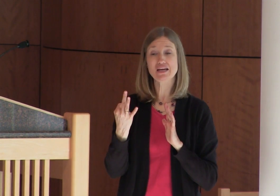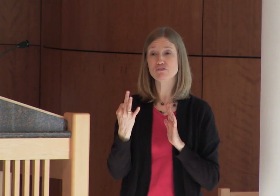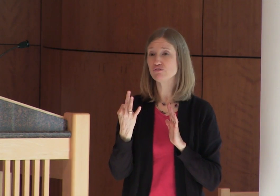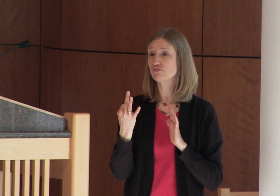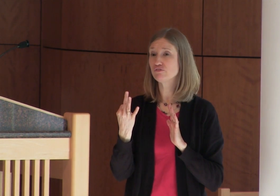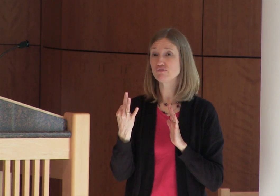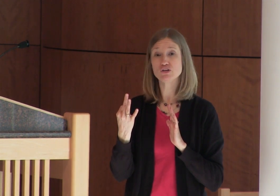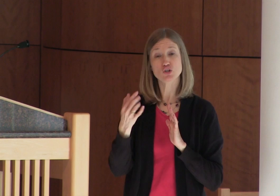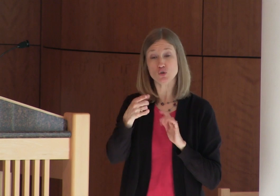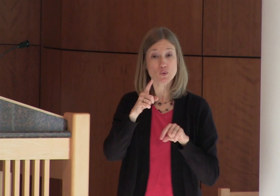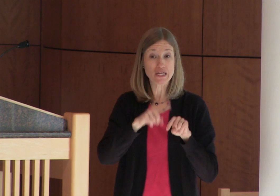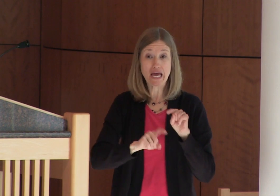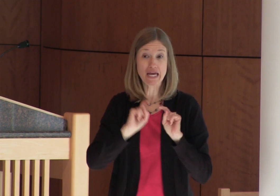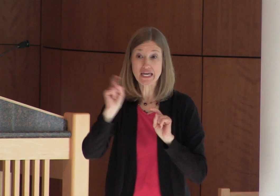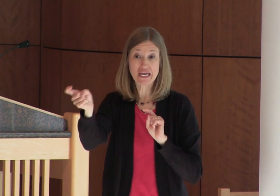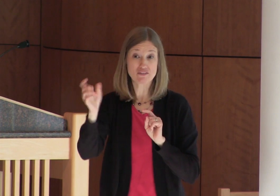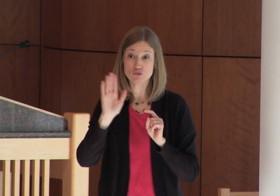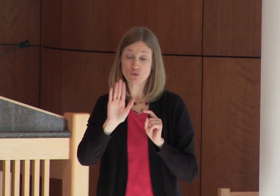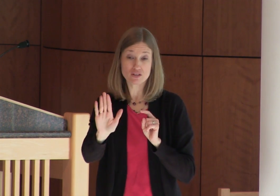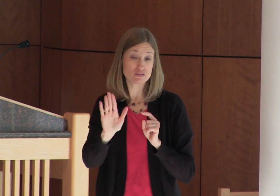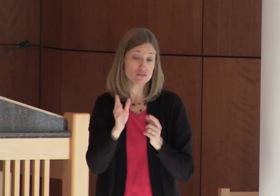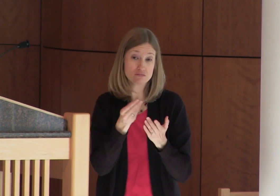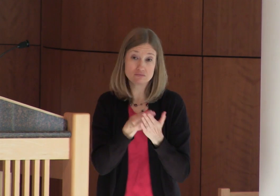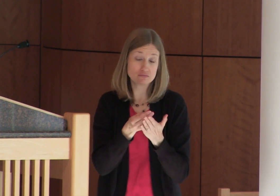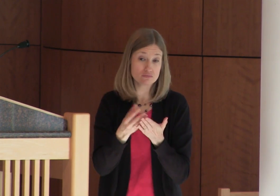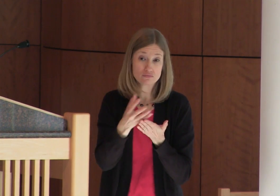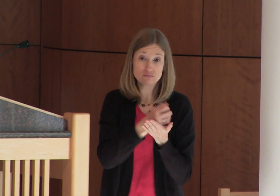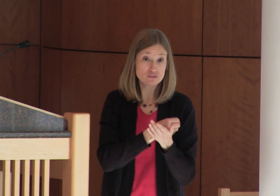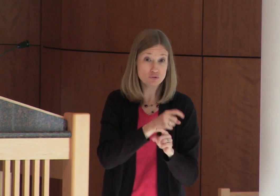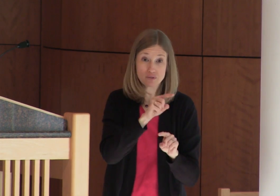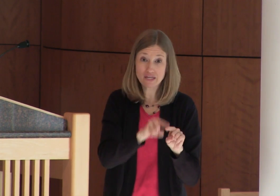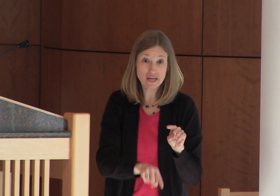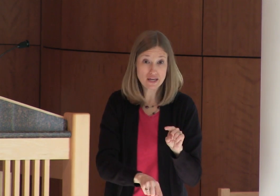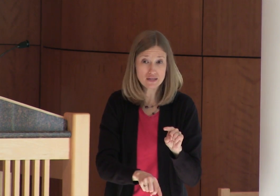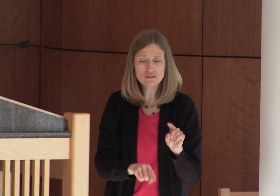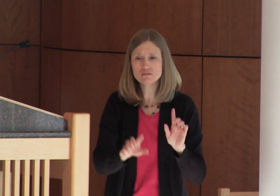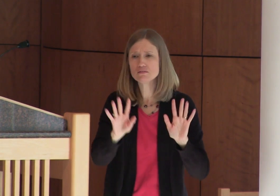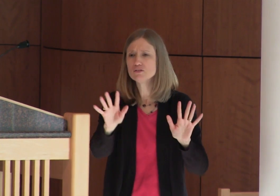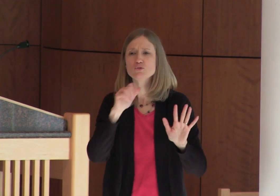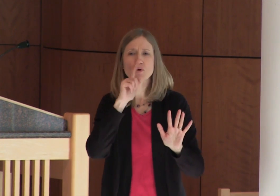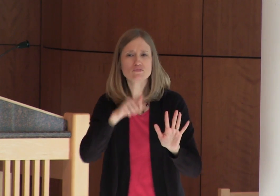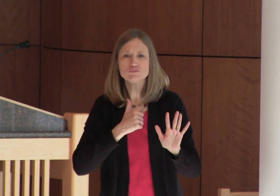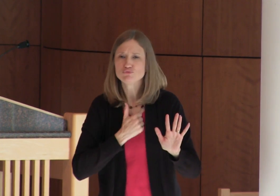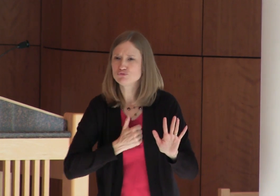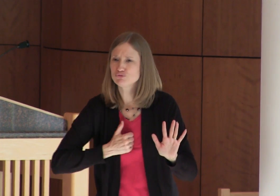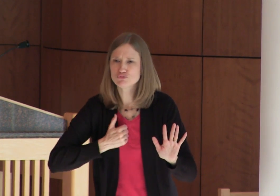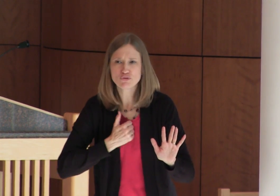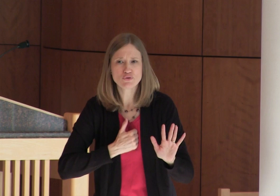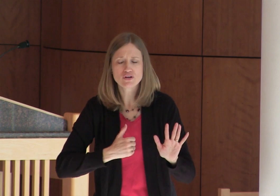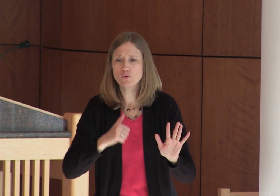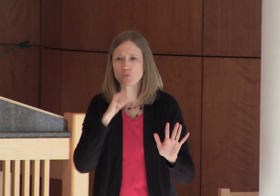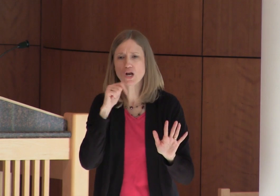to give to this Imagine campaign. You are under no compulsion. Nobody is going to think any less of